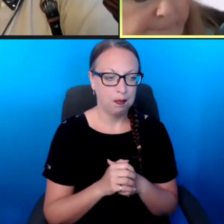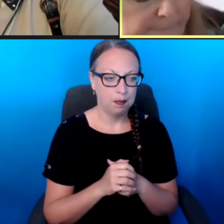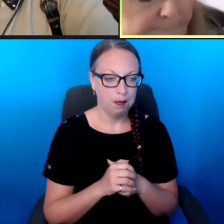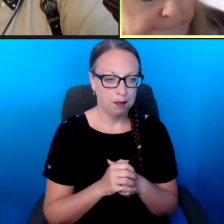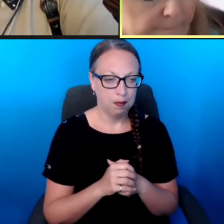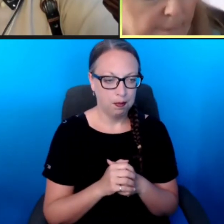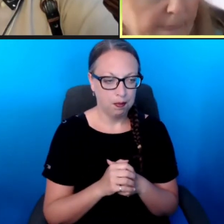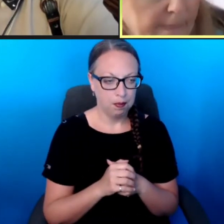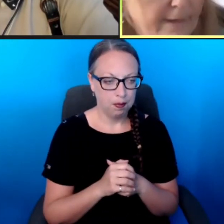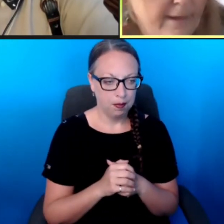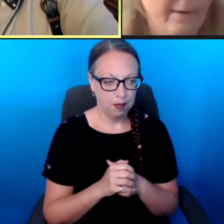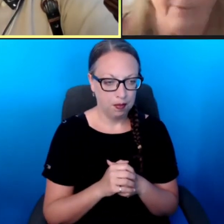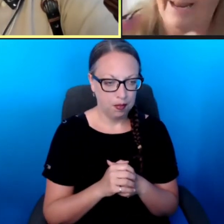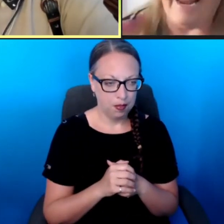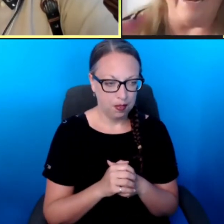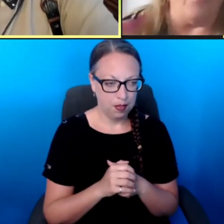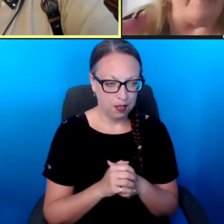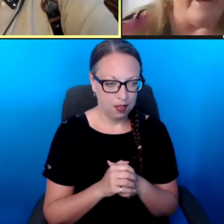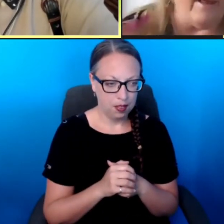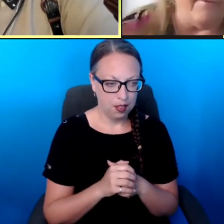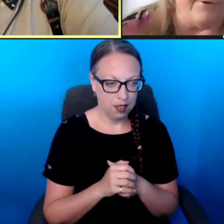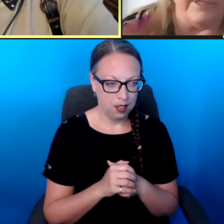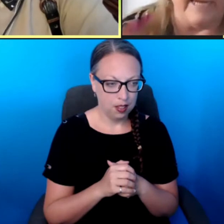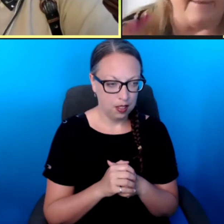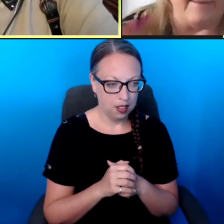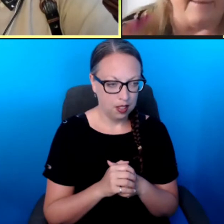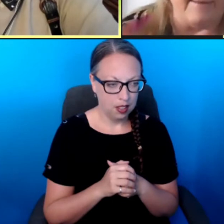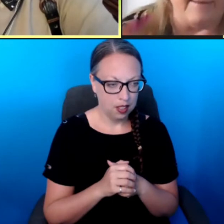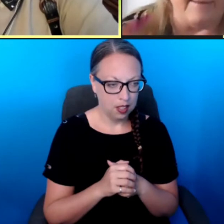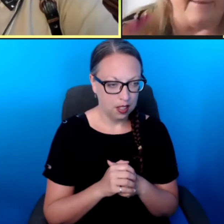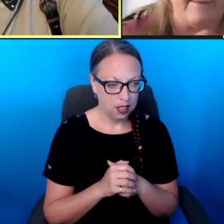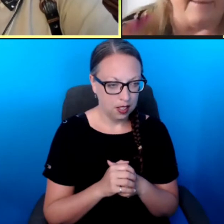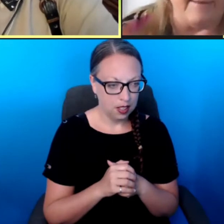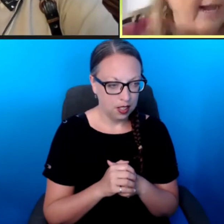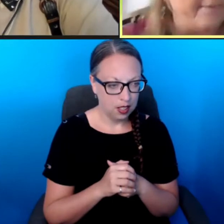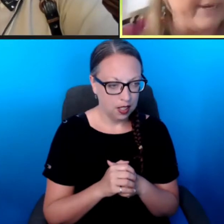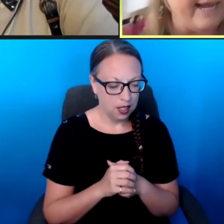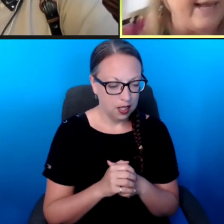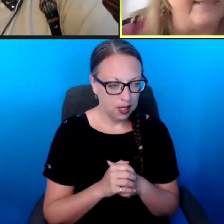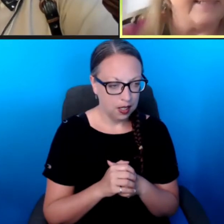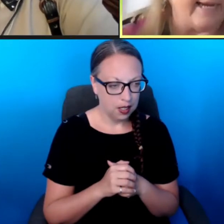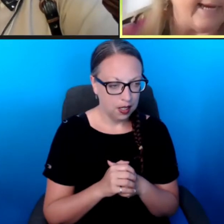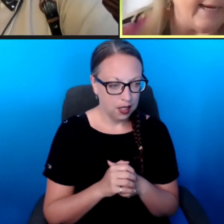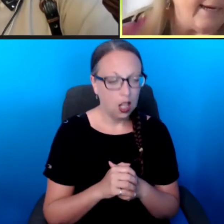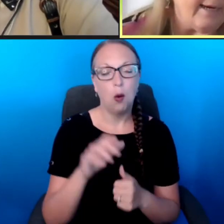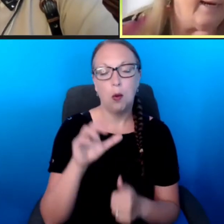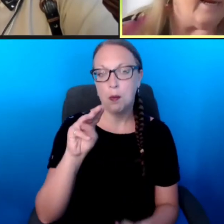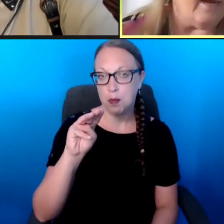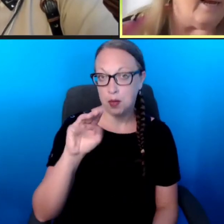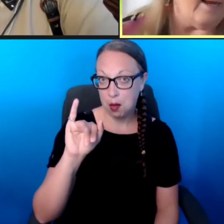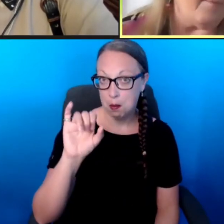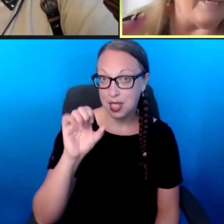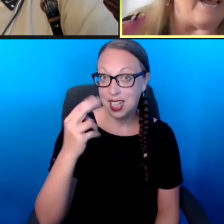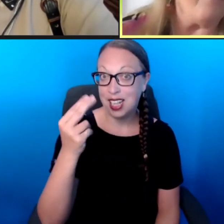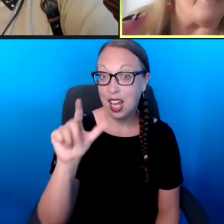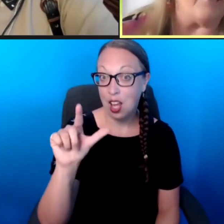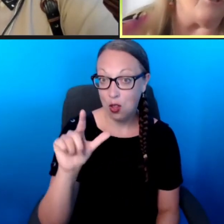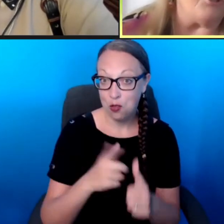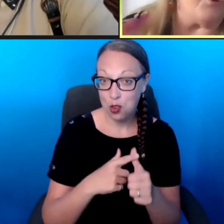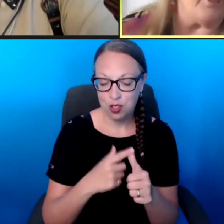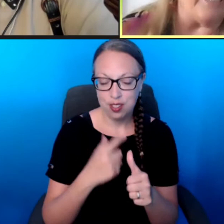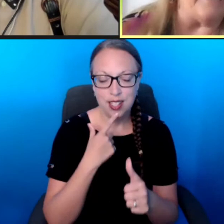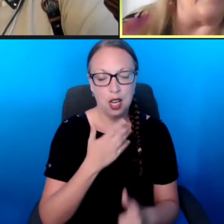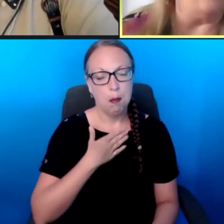I guess I'll Mikkel first because I am on the wrong page. Mikkel said, my dad